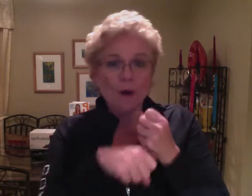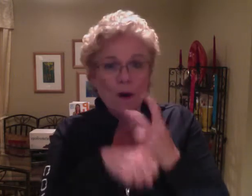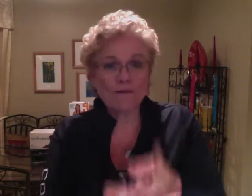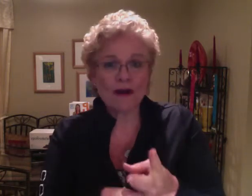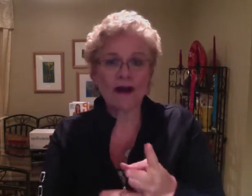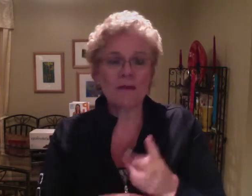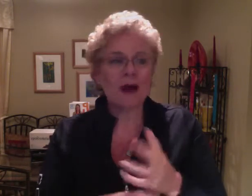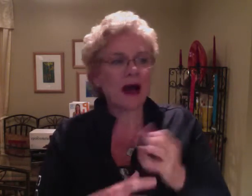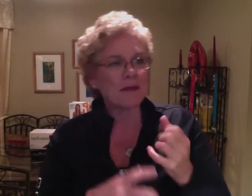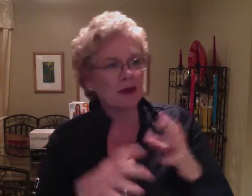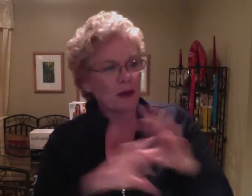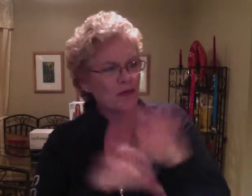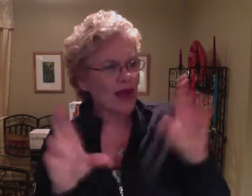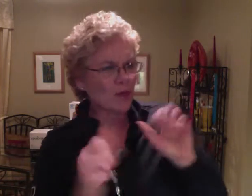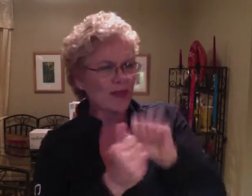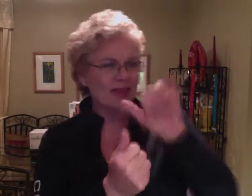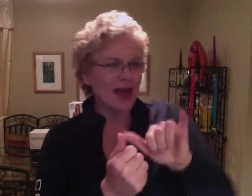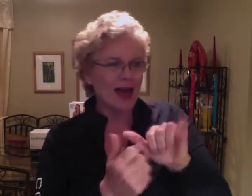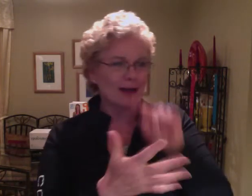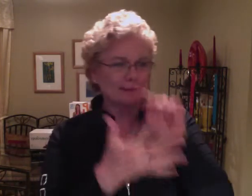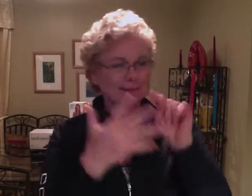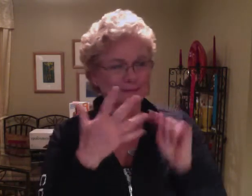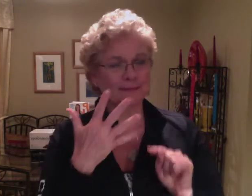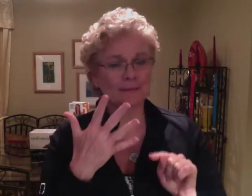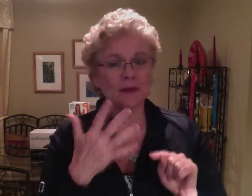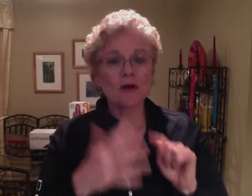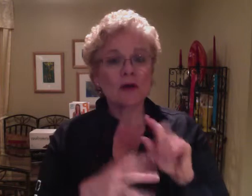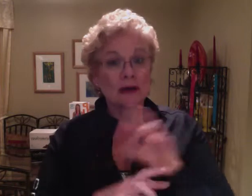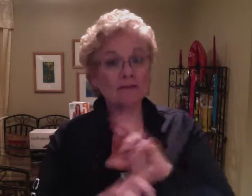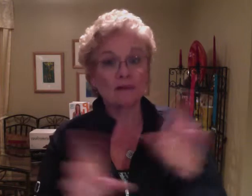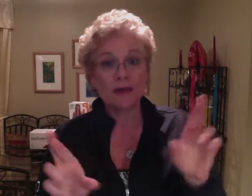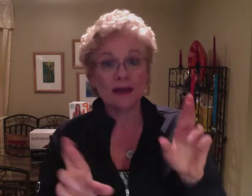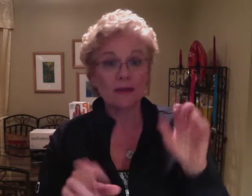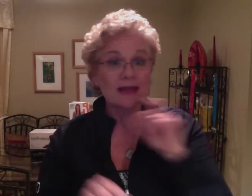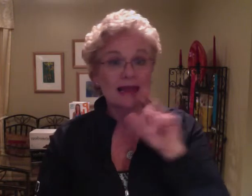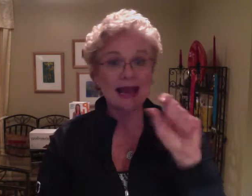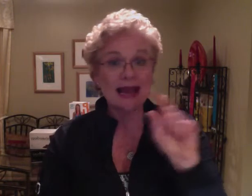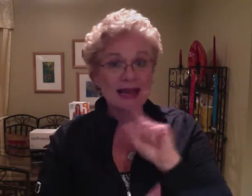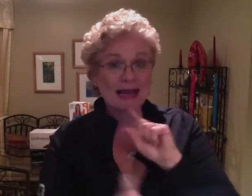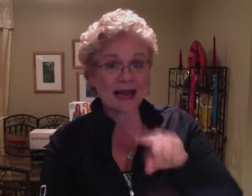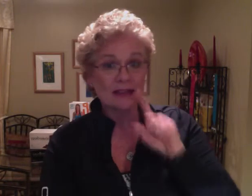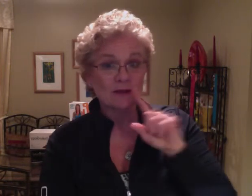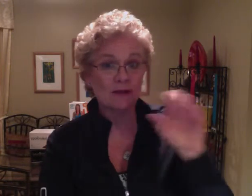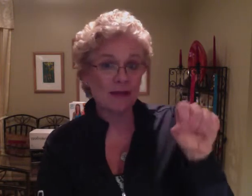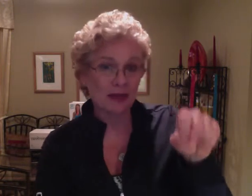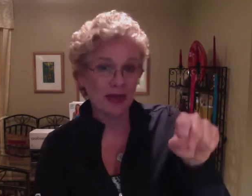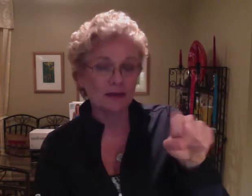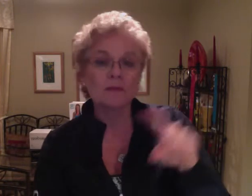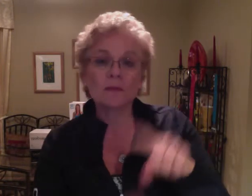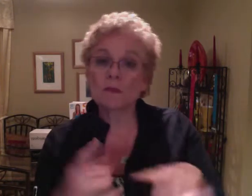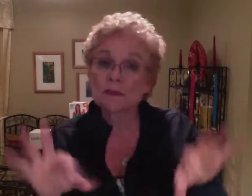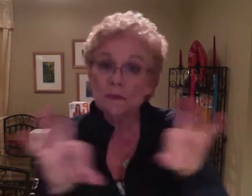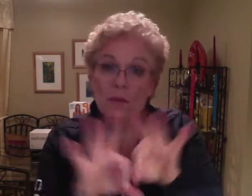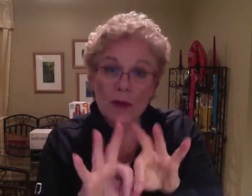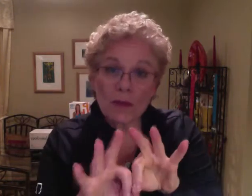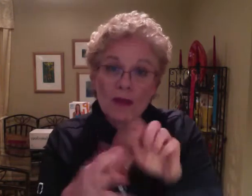this, and I'm ready. You need to have an answer for them, yes. But what's even more important than these other things we've talked about